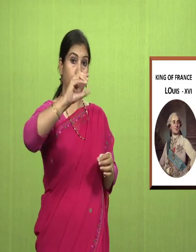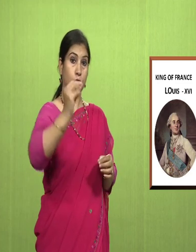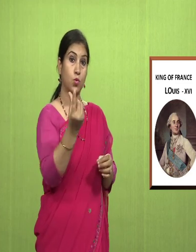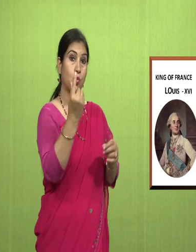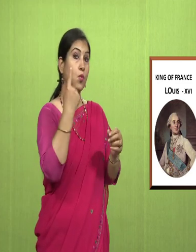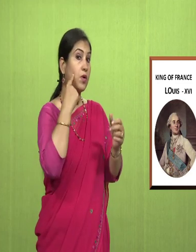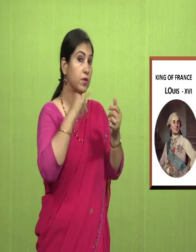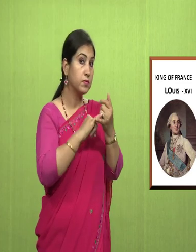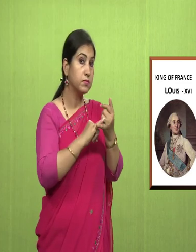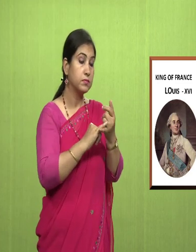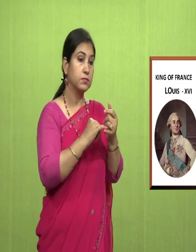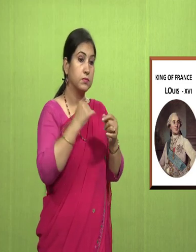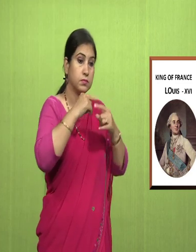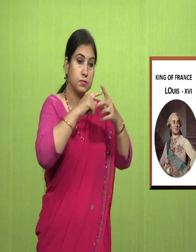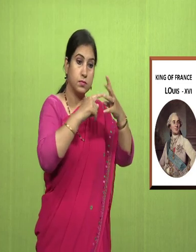called a meeting